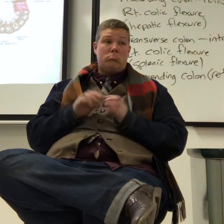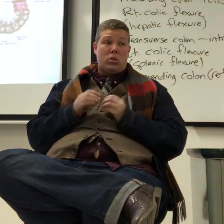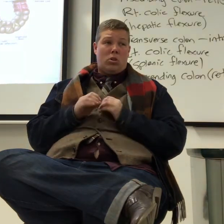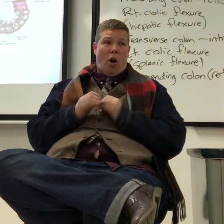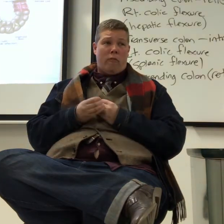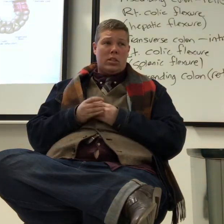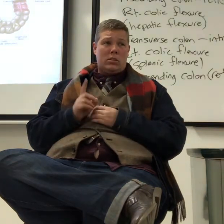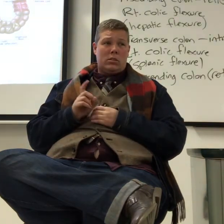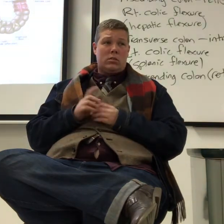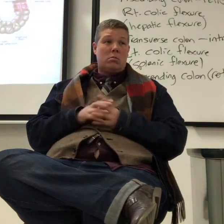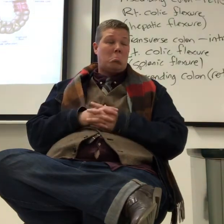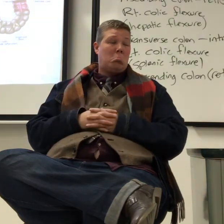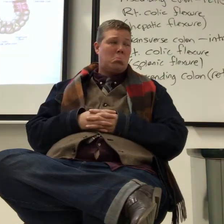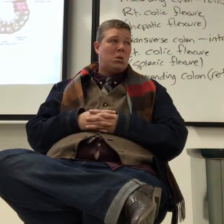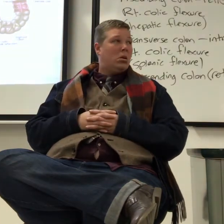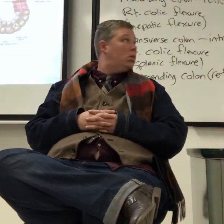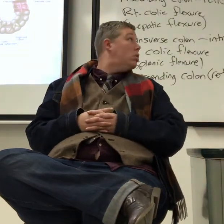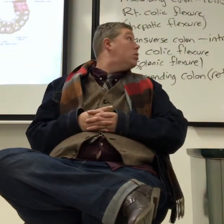Restore